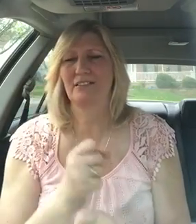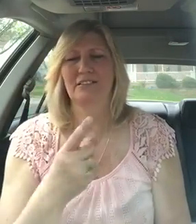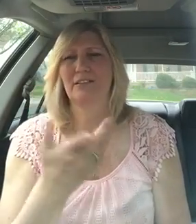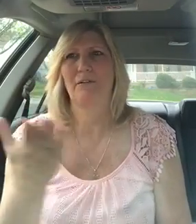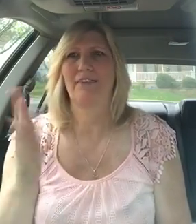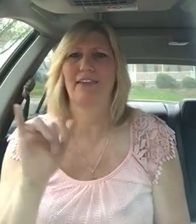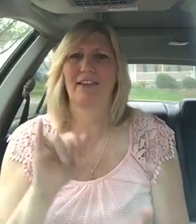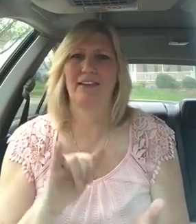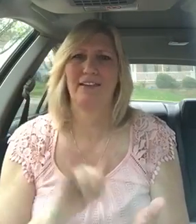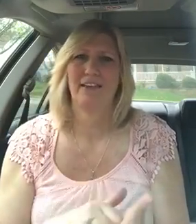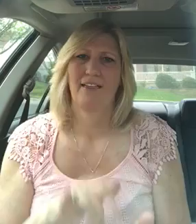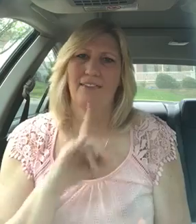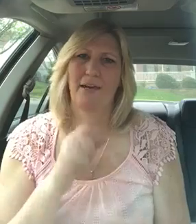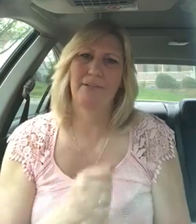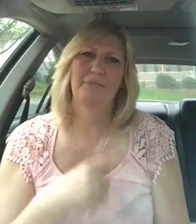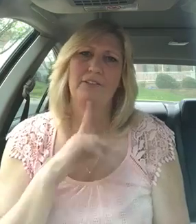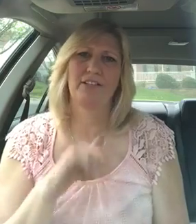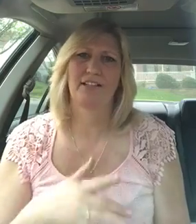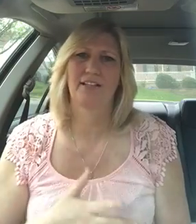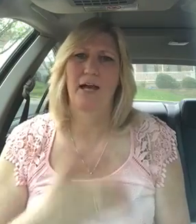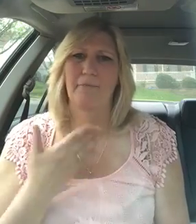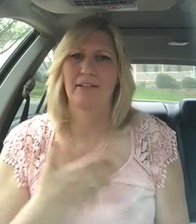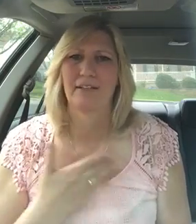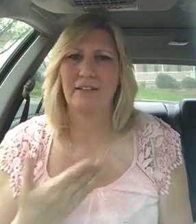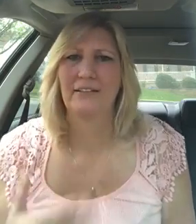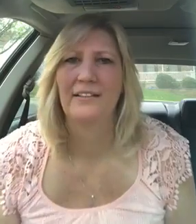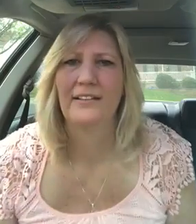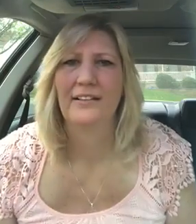it's the only thing that makes me really happy.